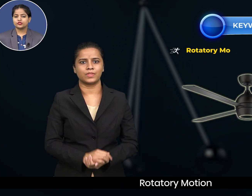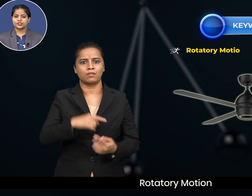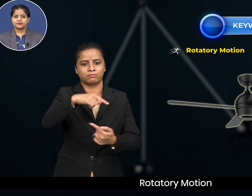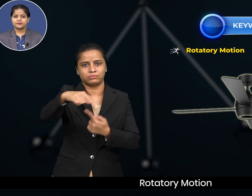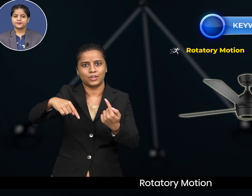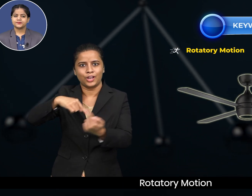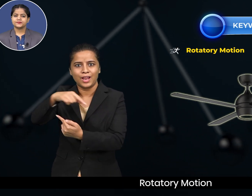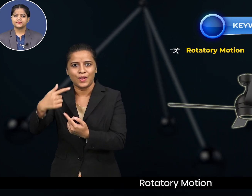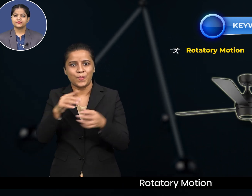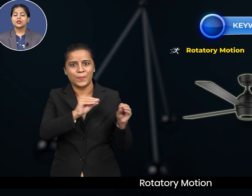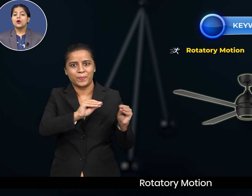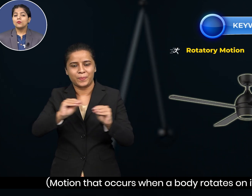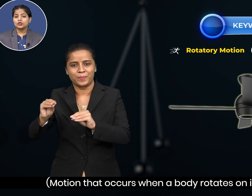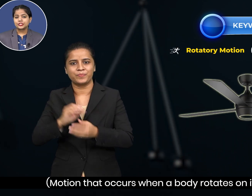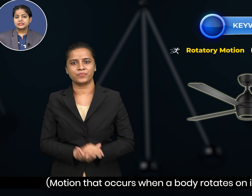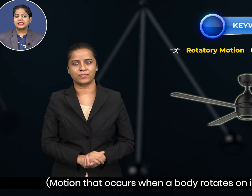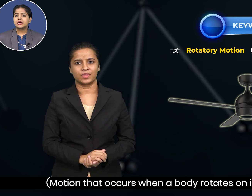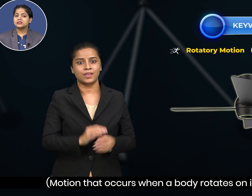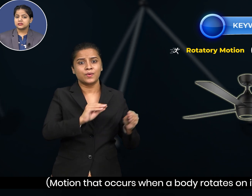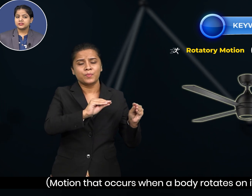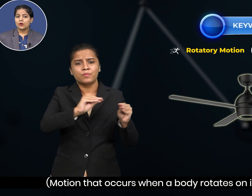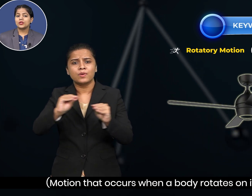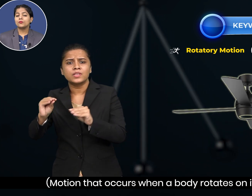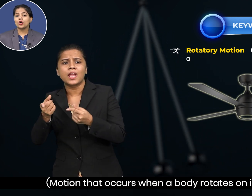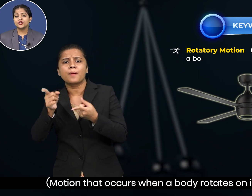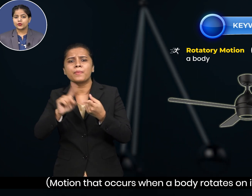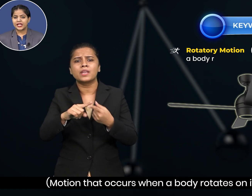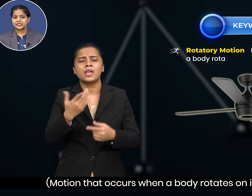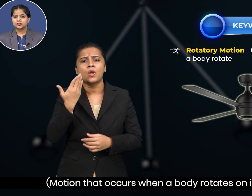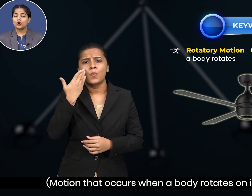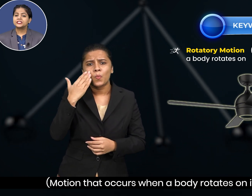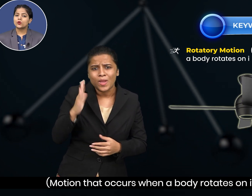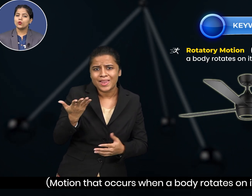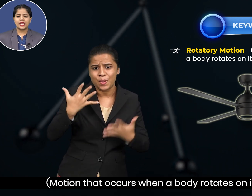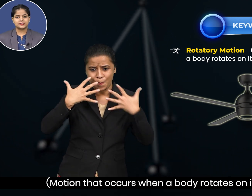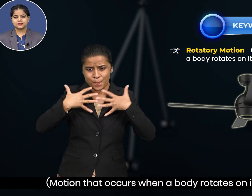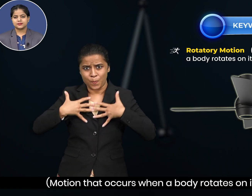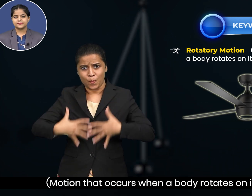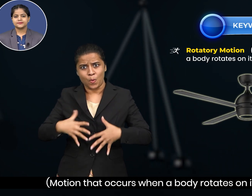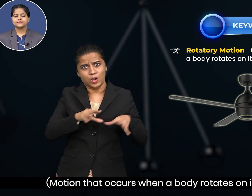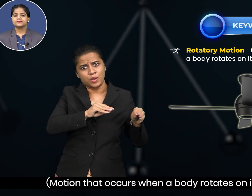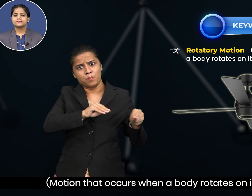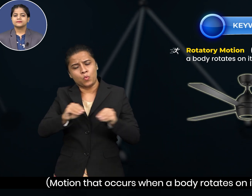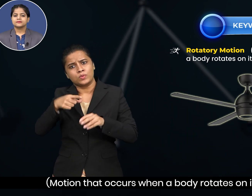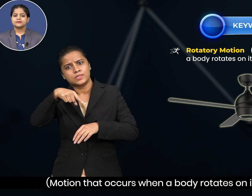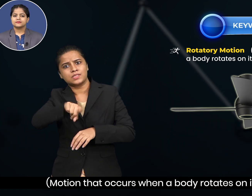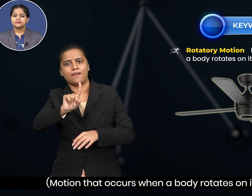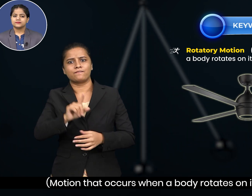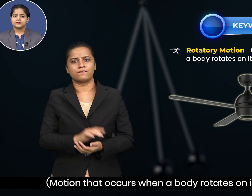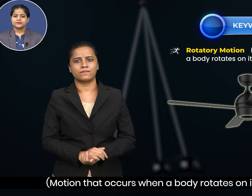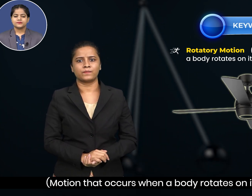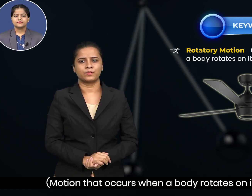Rotatory motion, motion that occurs when a body rotates on its own axis.